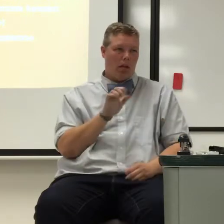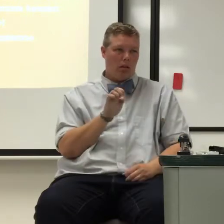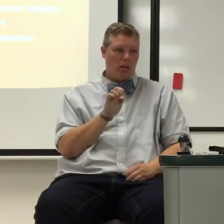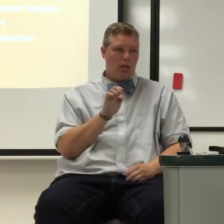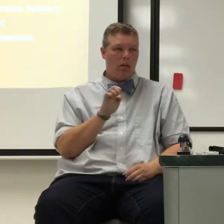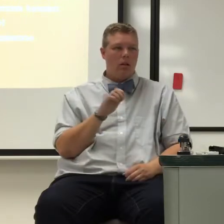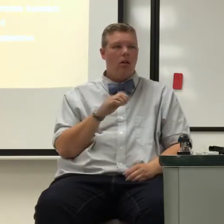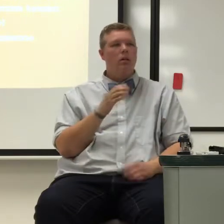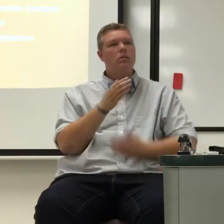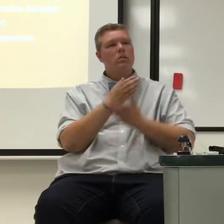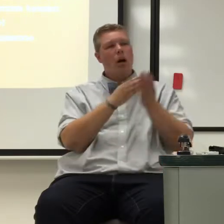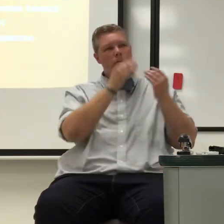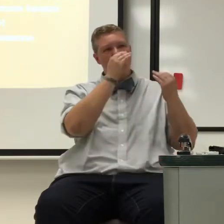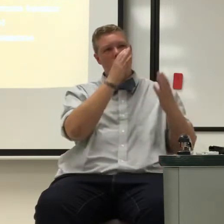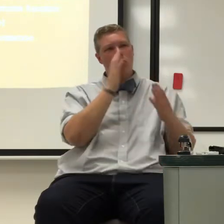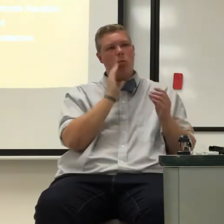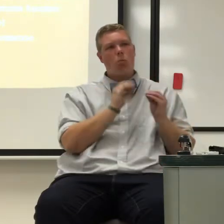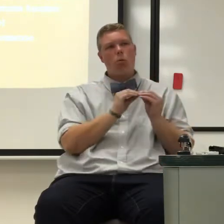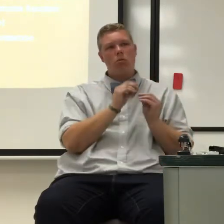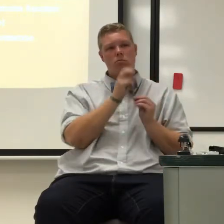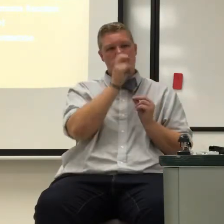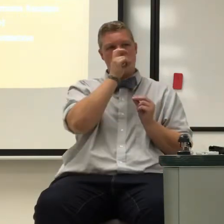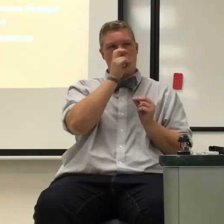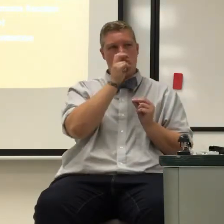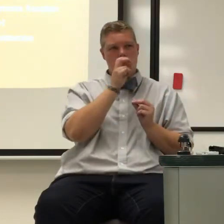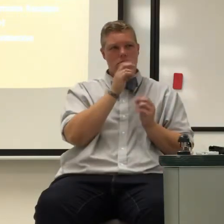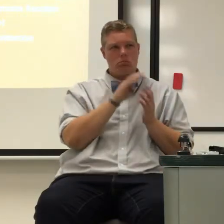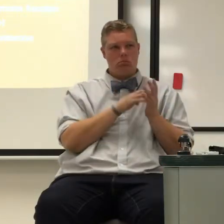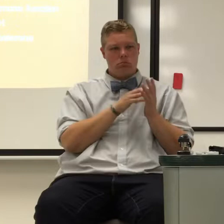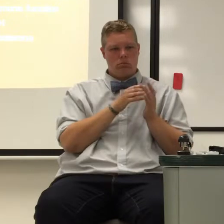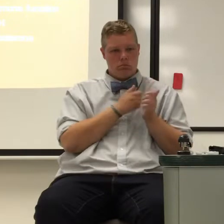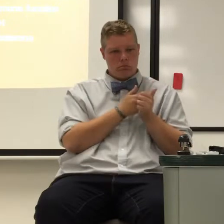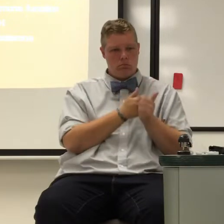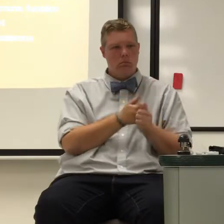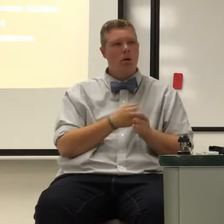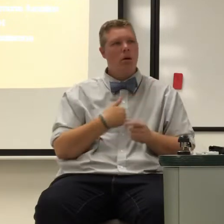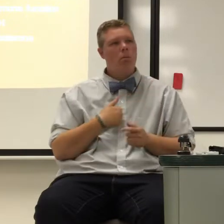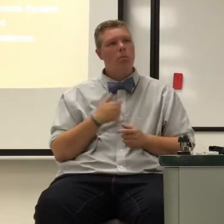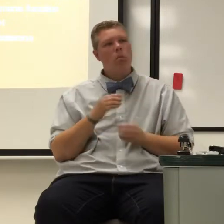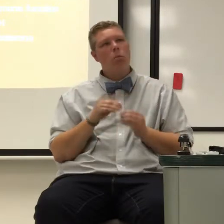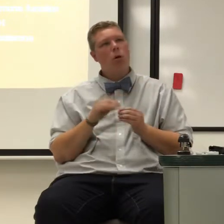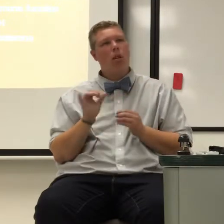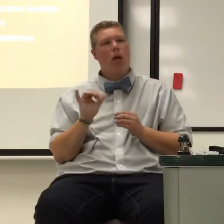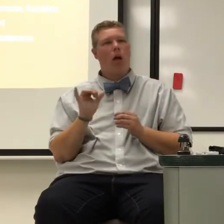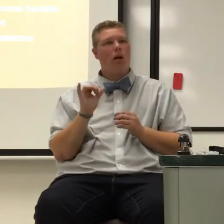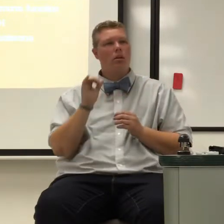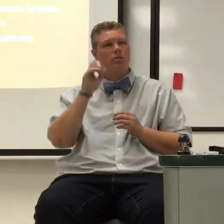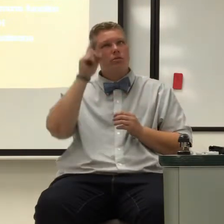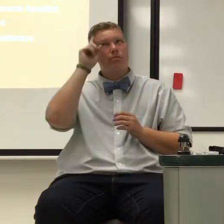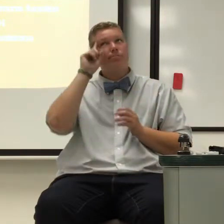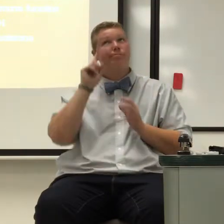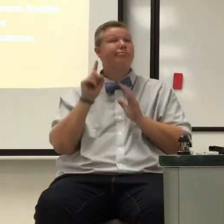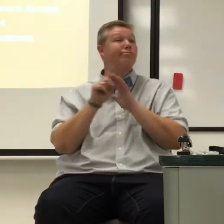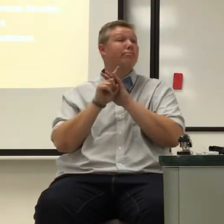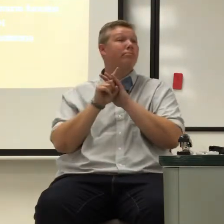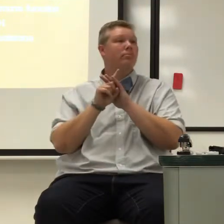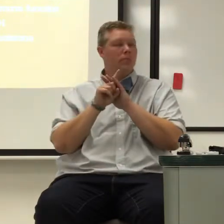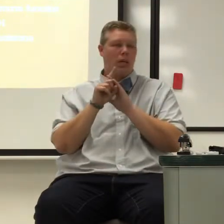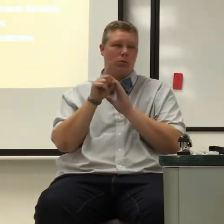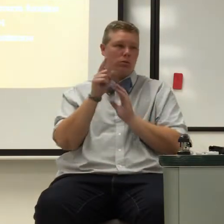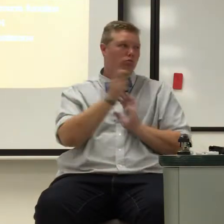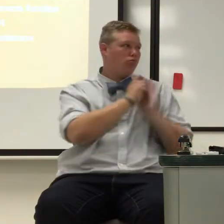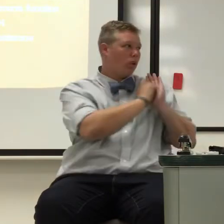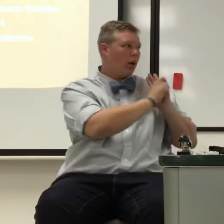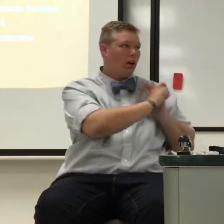tightly knit as some other instructors. I kind of like more have a free flow of conscious, and whatever I think of that's important, I write it on the